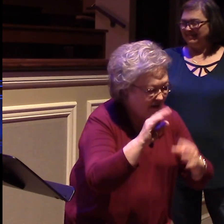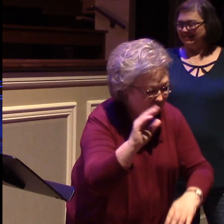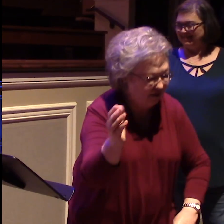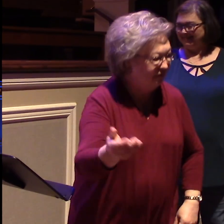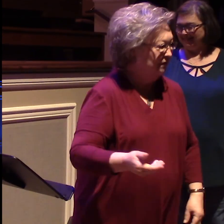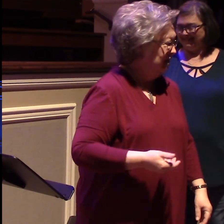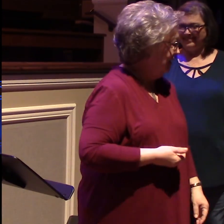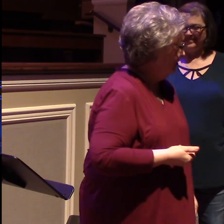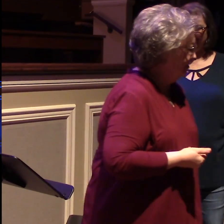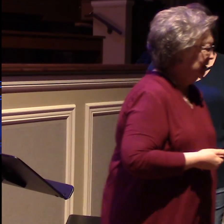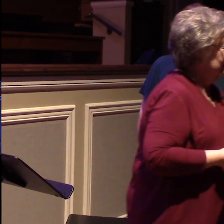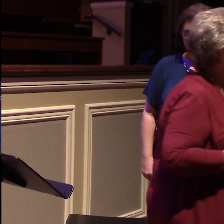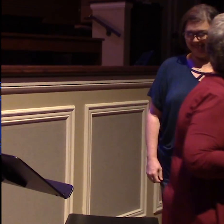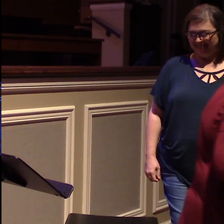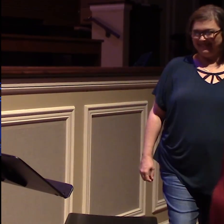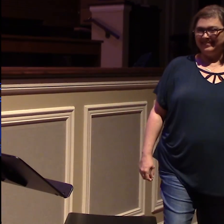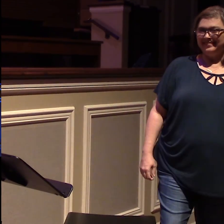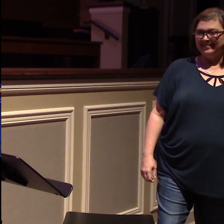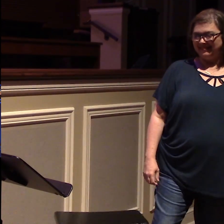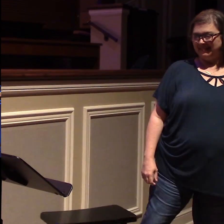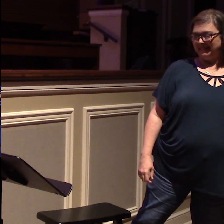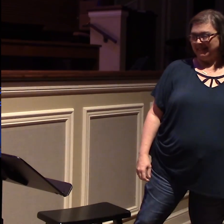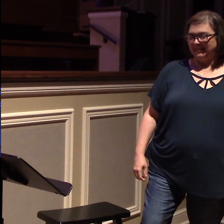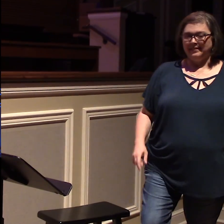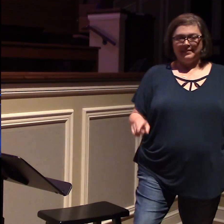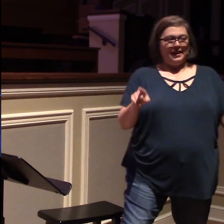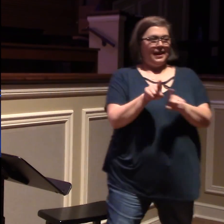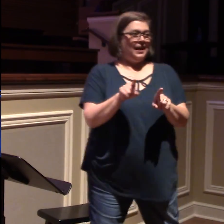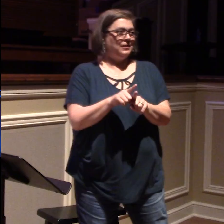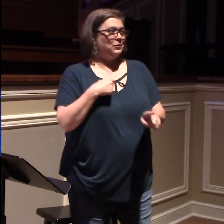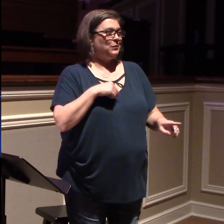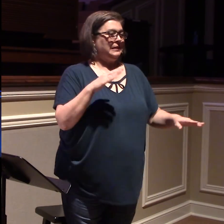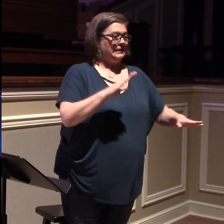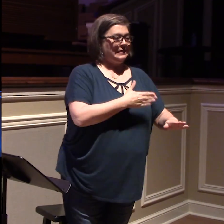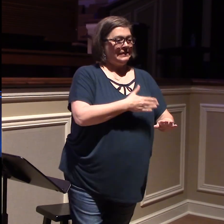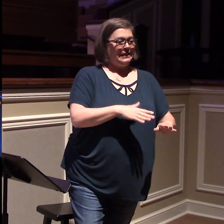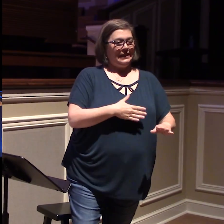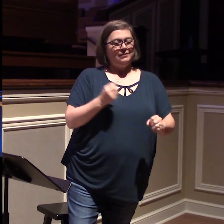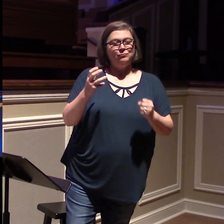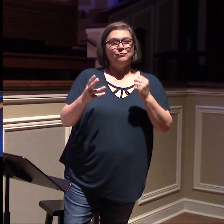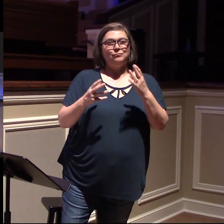As Pastor Ryan leads us and as we sing, you come.